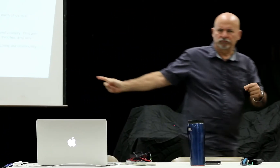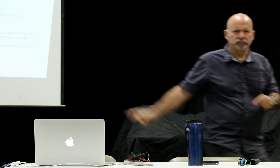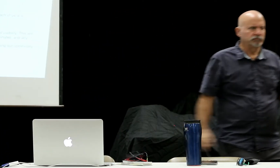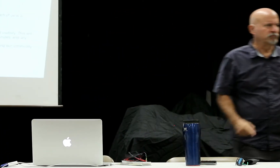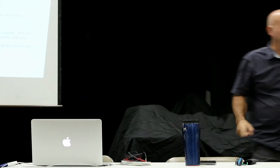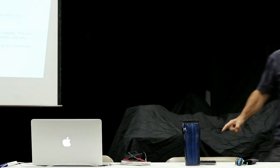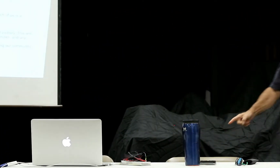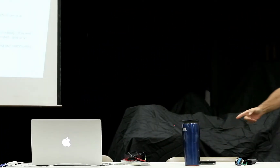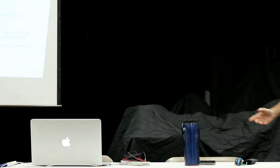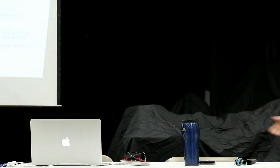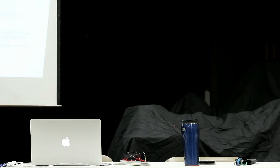Hello, good.